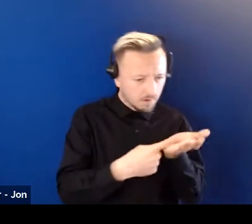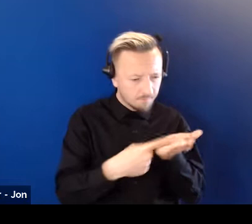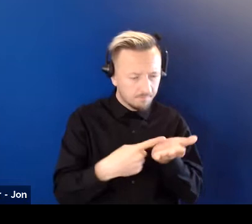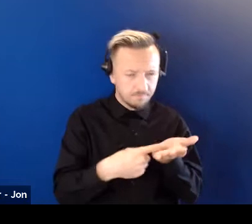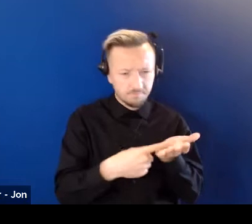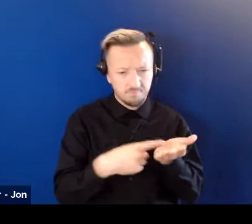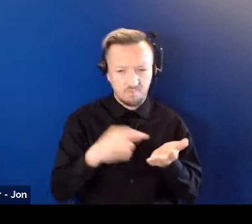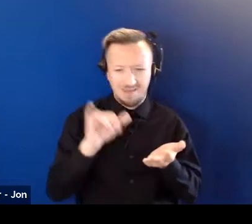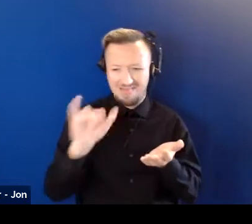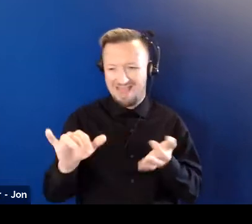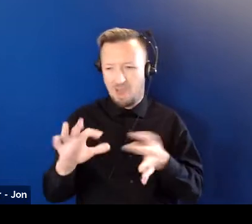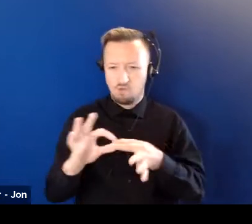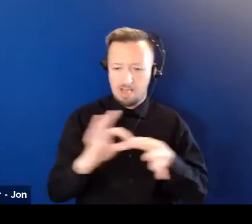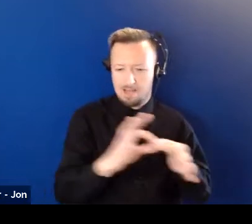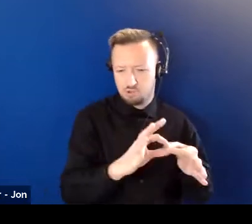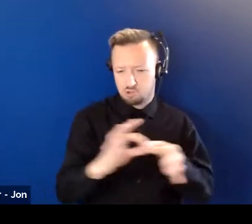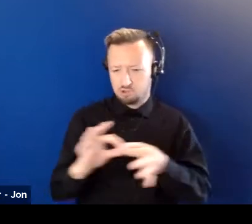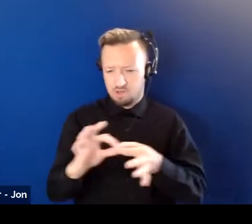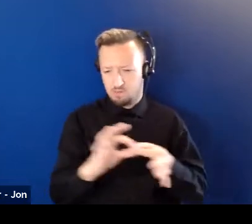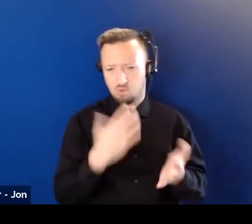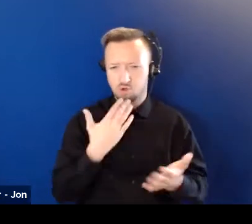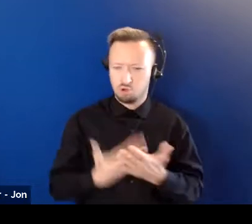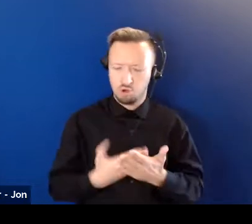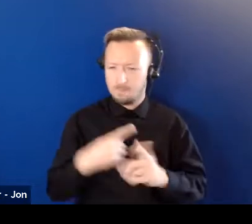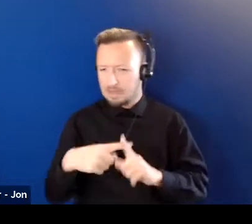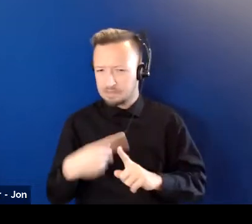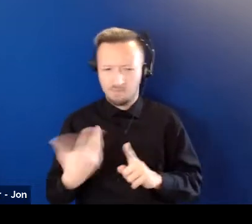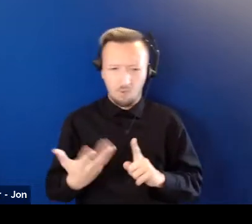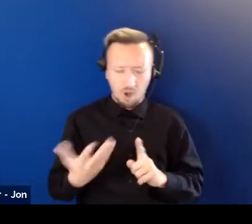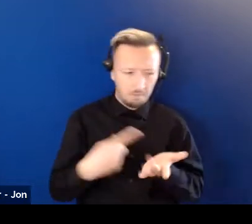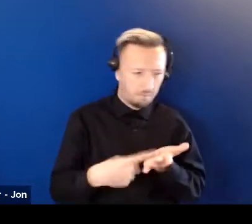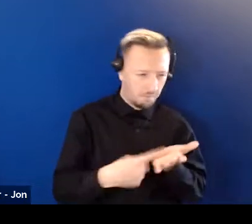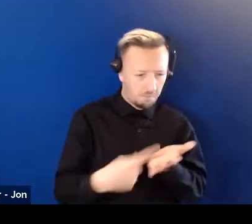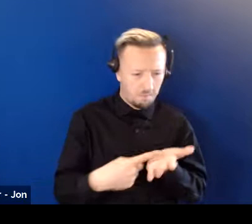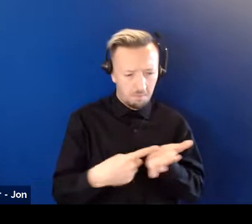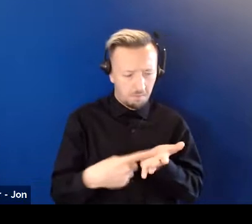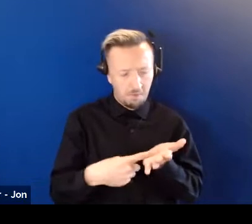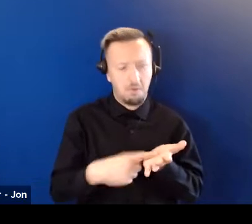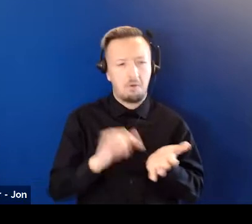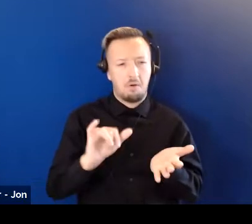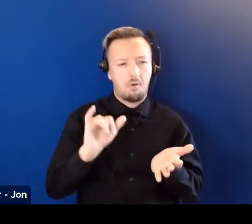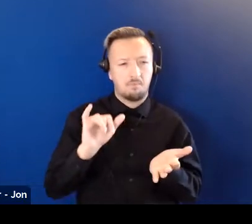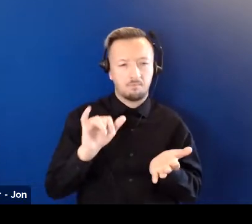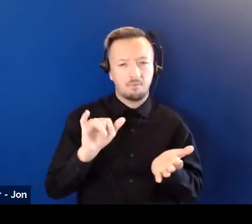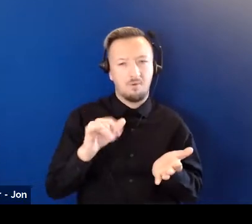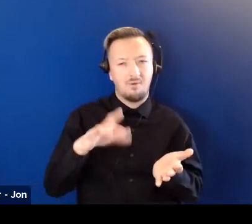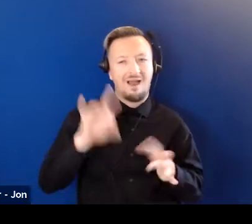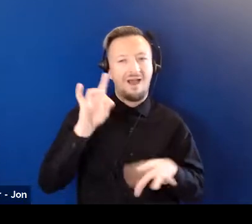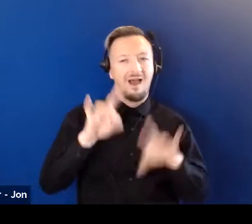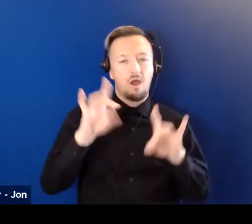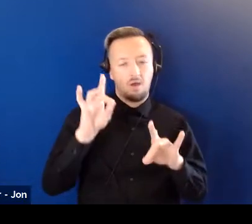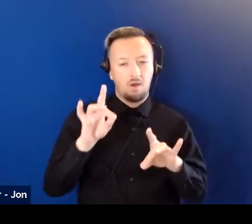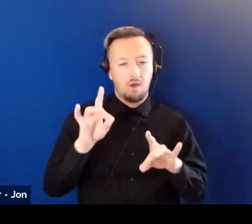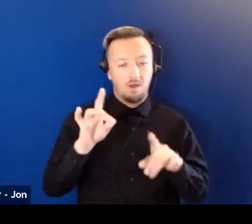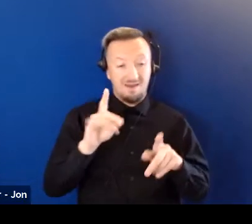these relationships, was that we would be able to give options to people